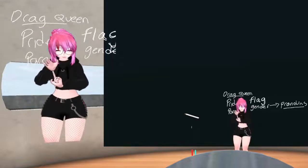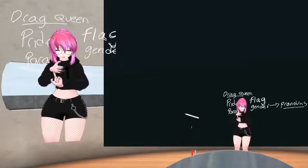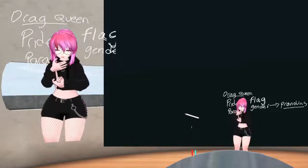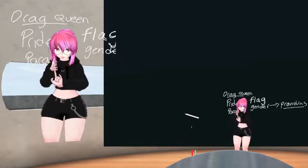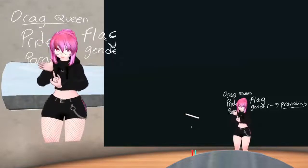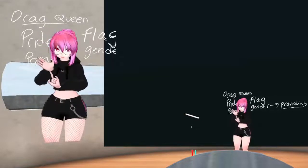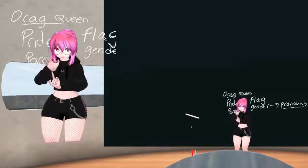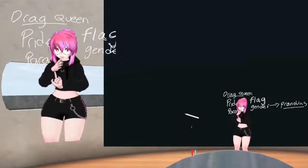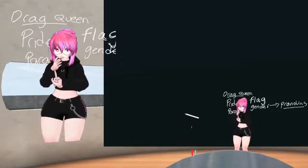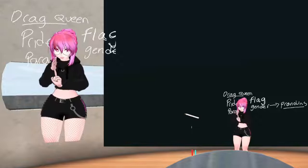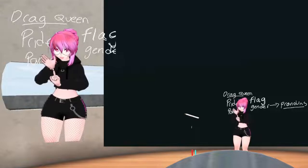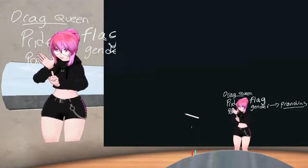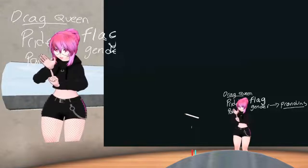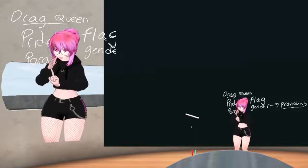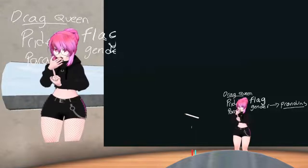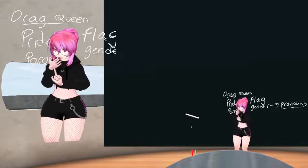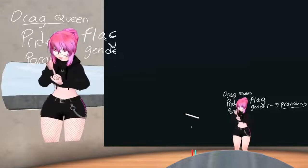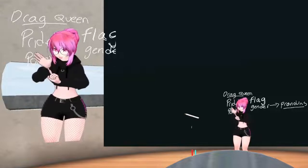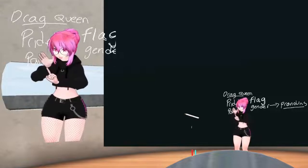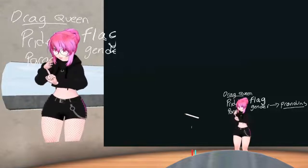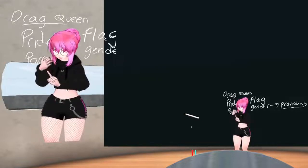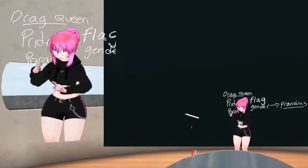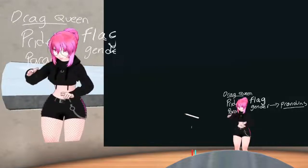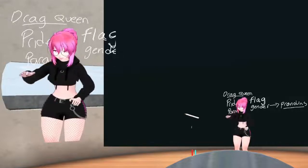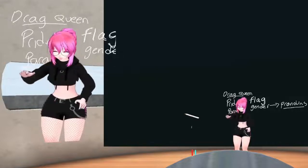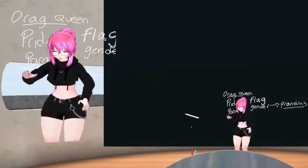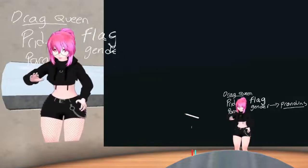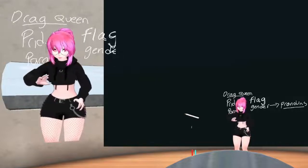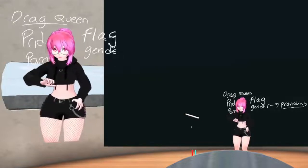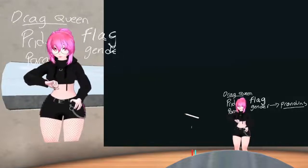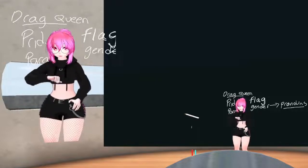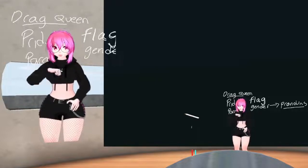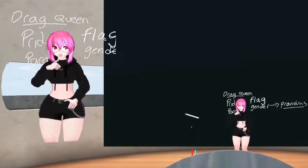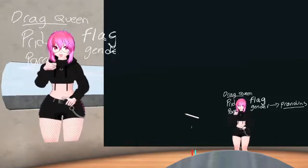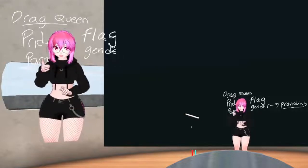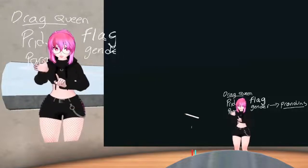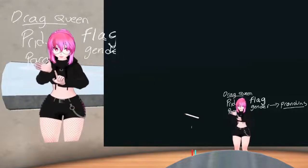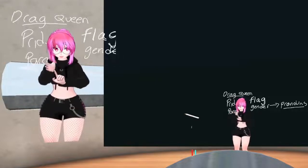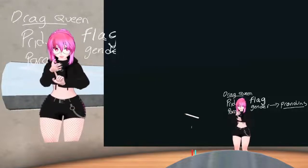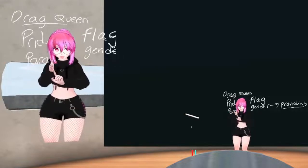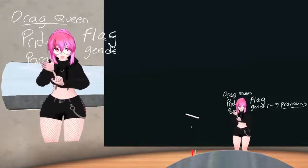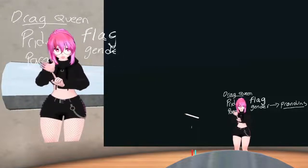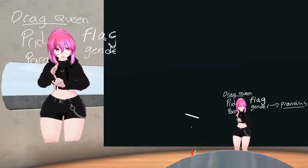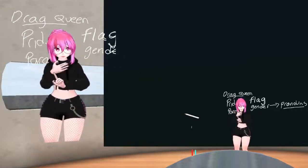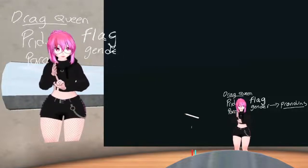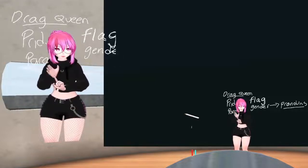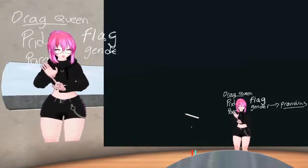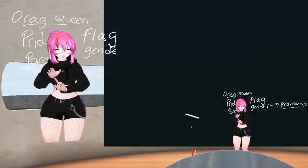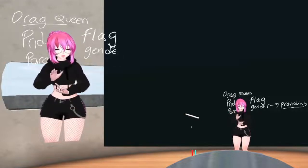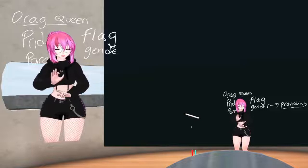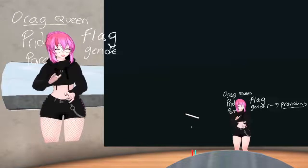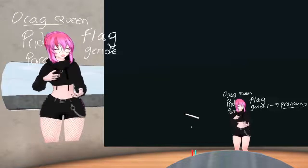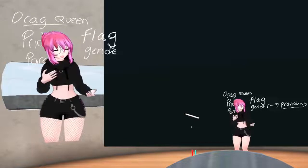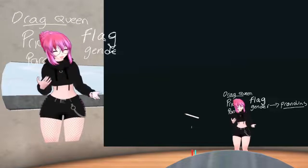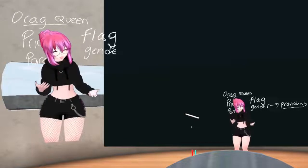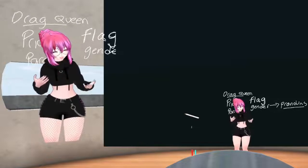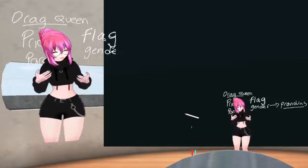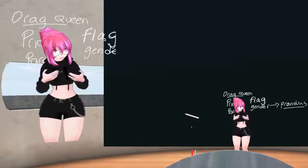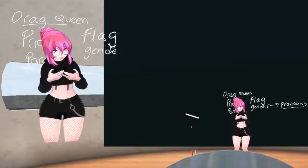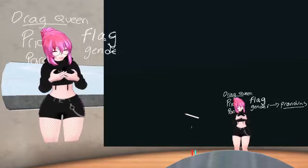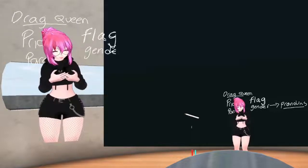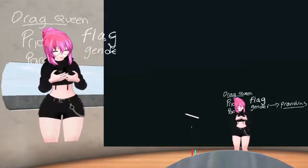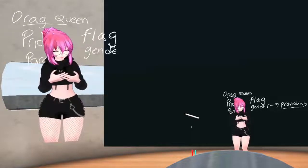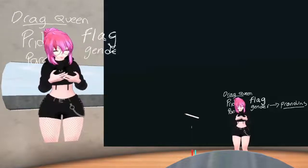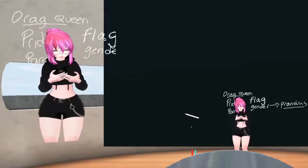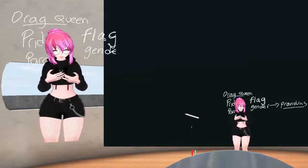Yes. Perfect. Look at all these beautiful flags. Yes. So pride flag, or if you want to say specifically, you can